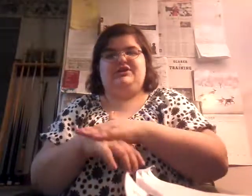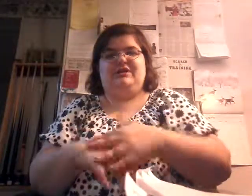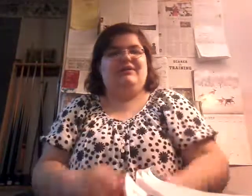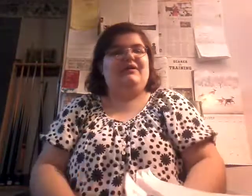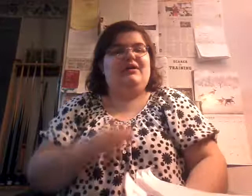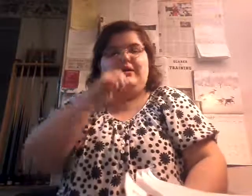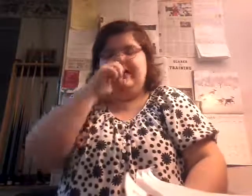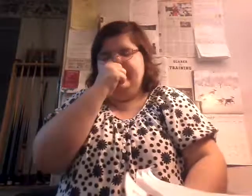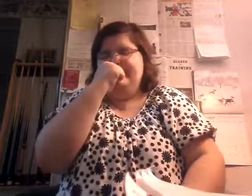sharp,